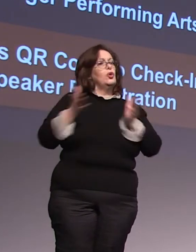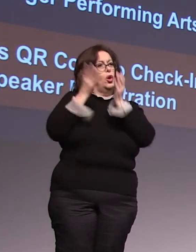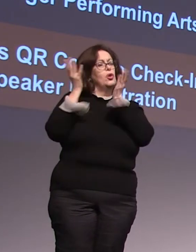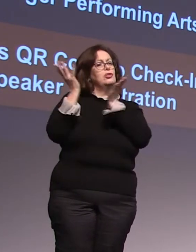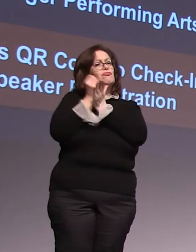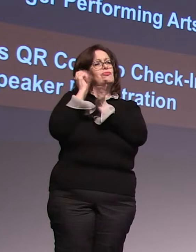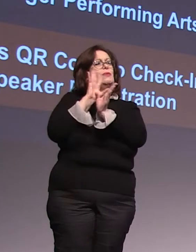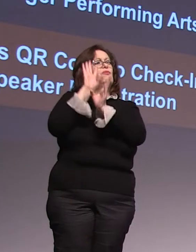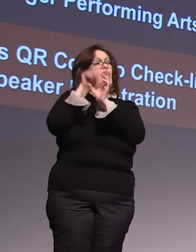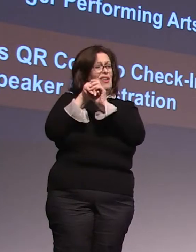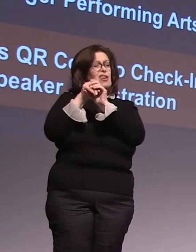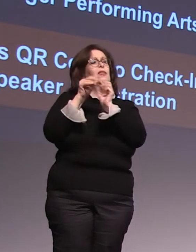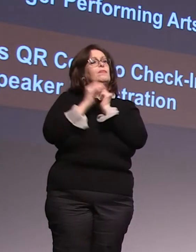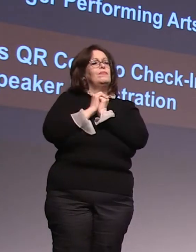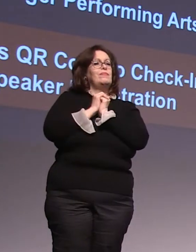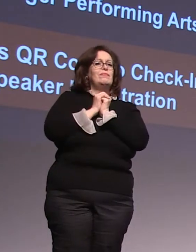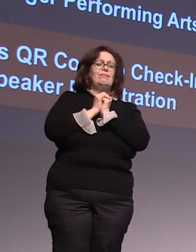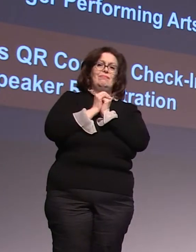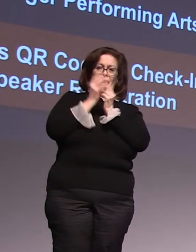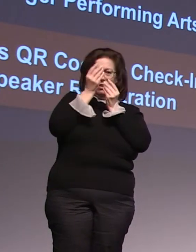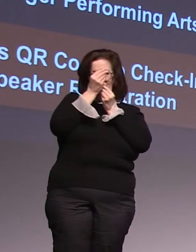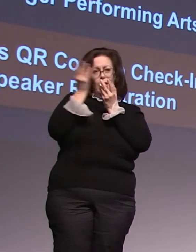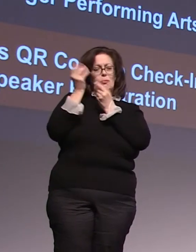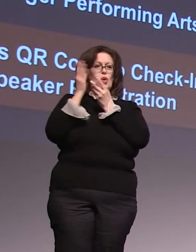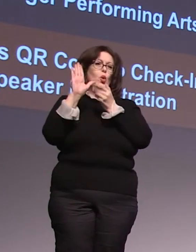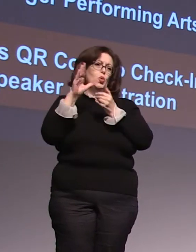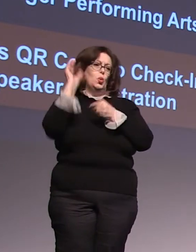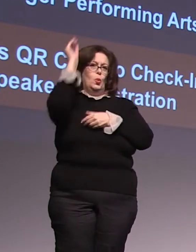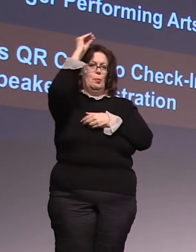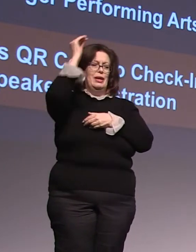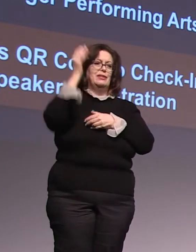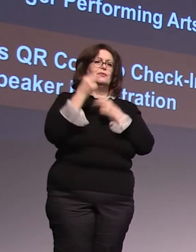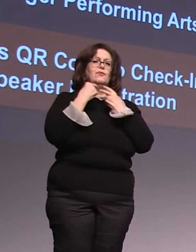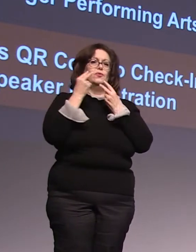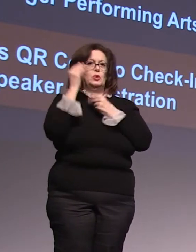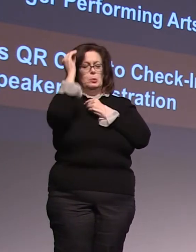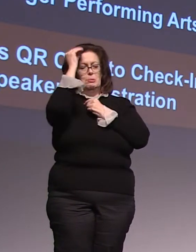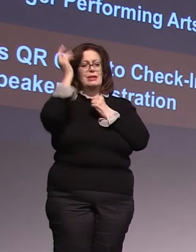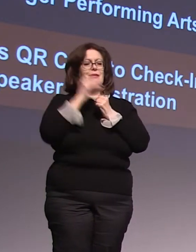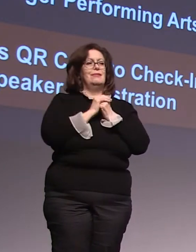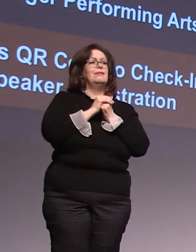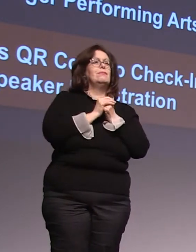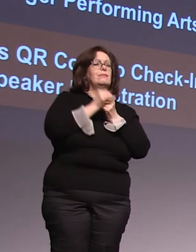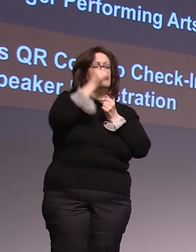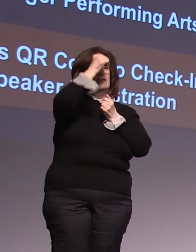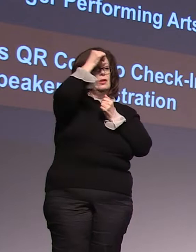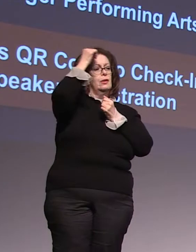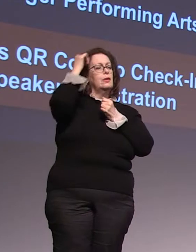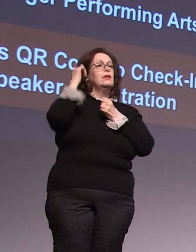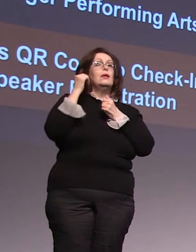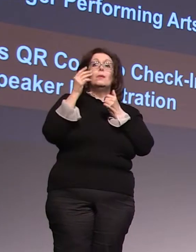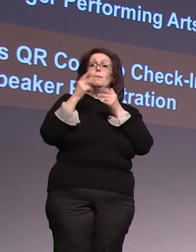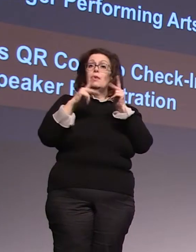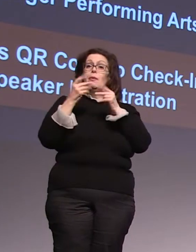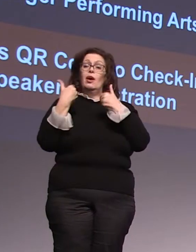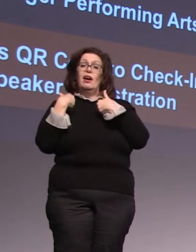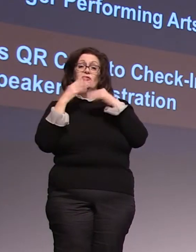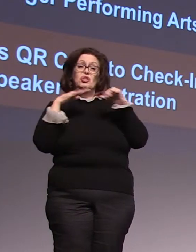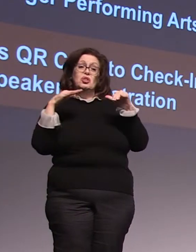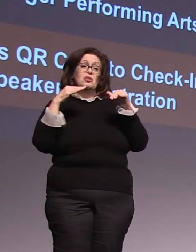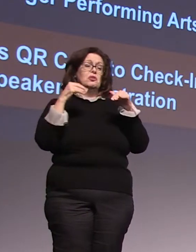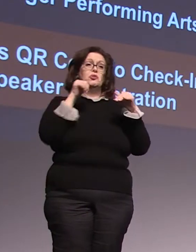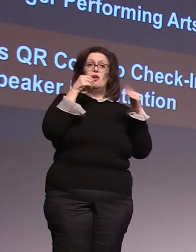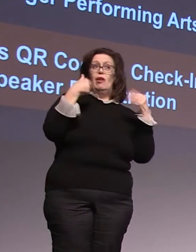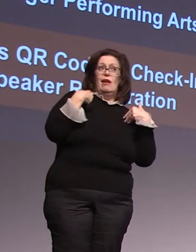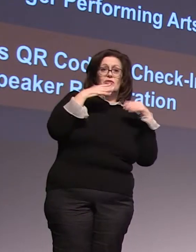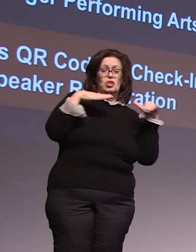big, dream big, you never know. But I don't think we are doing our jobs if we're not thinking boldly on behalf of kids. And I'm just so grateful that you are here participating in